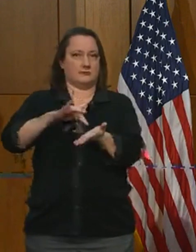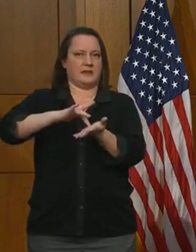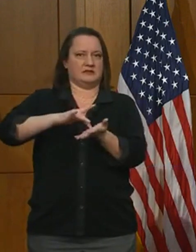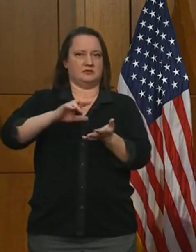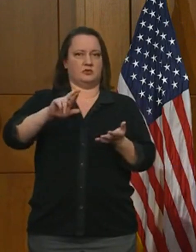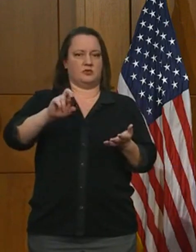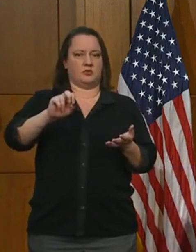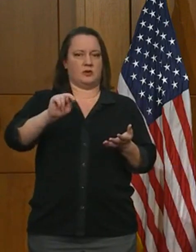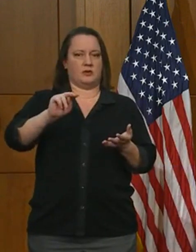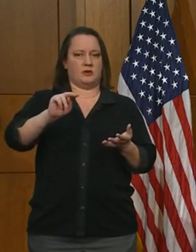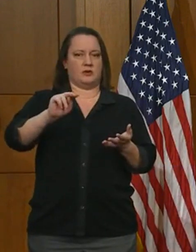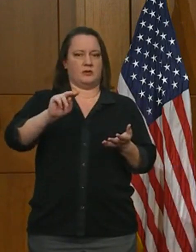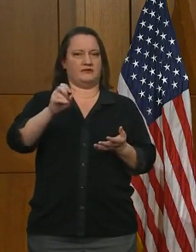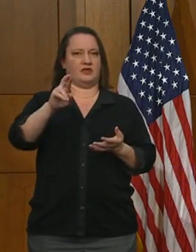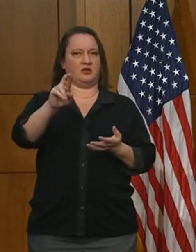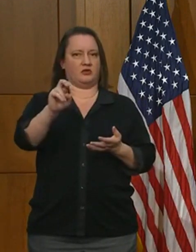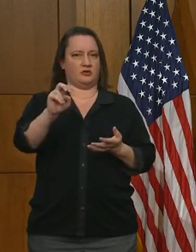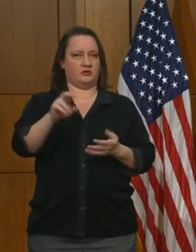Yeah,